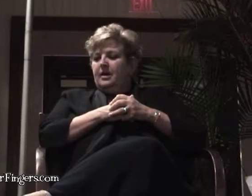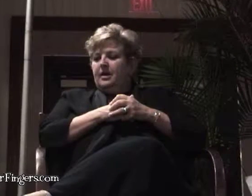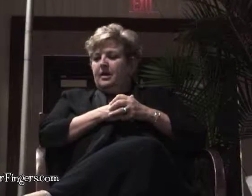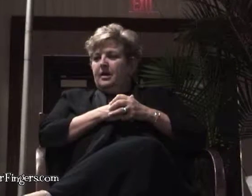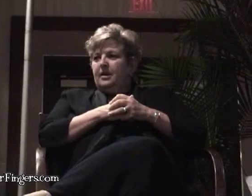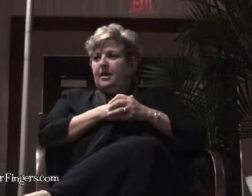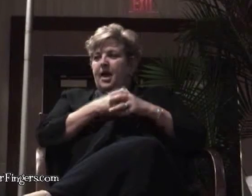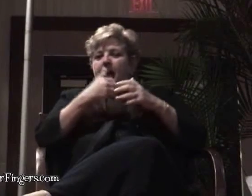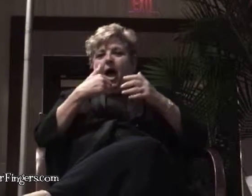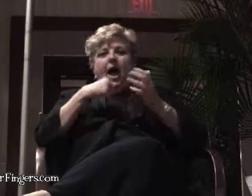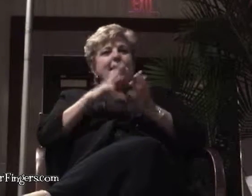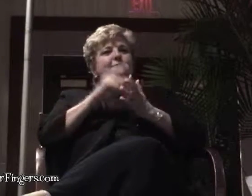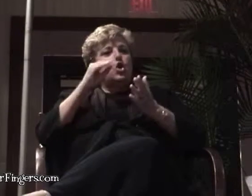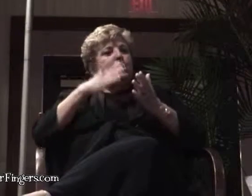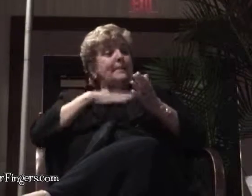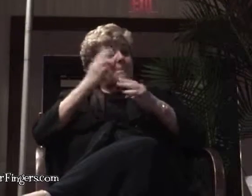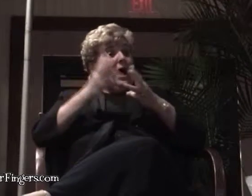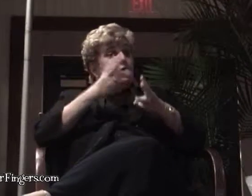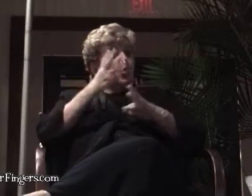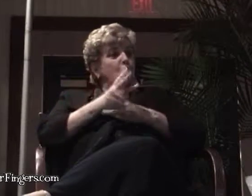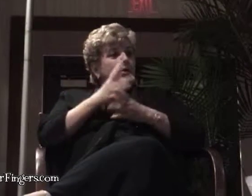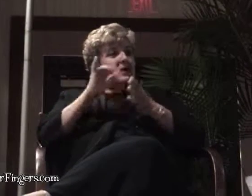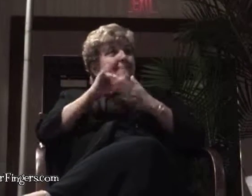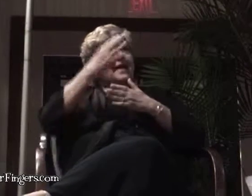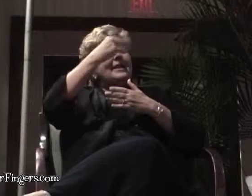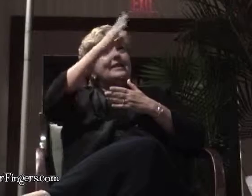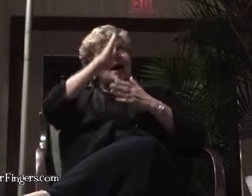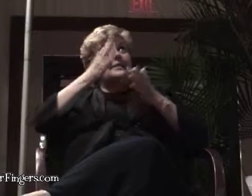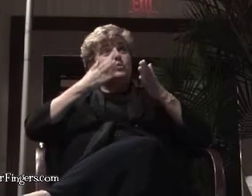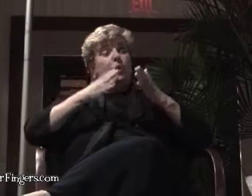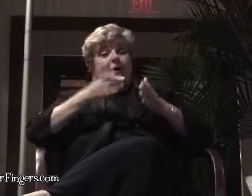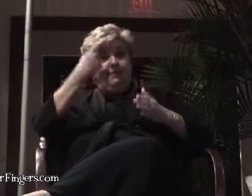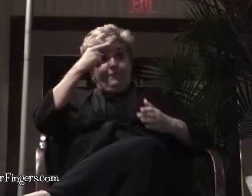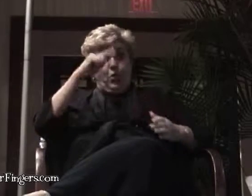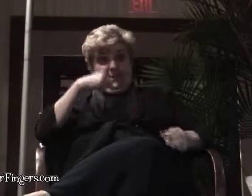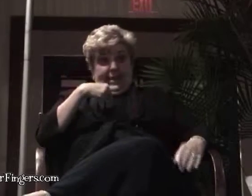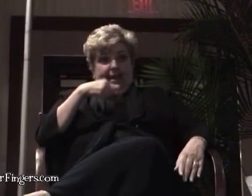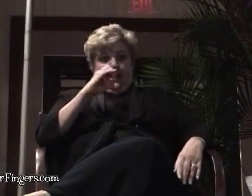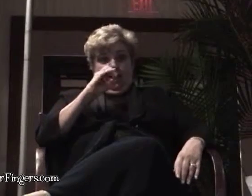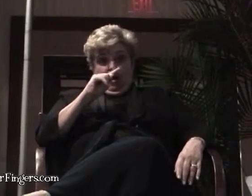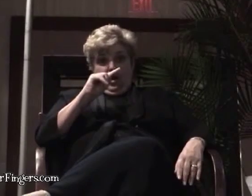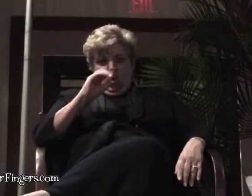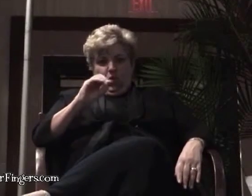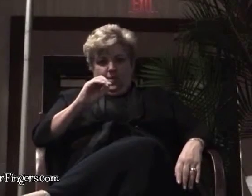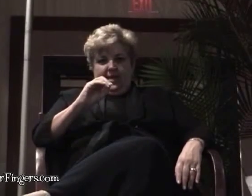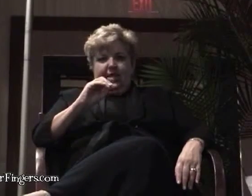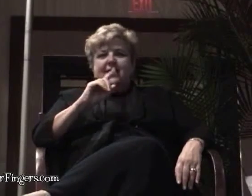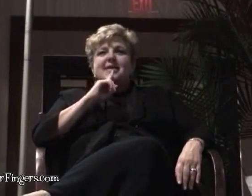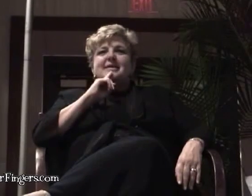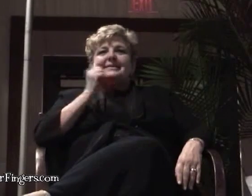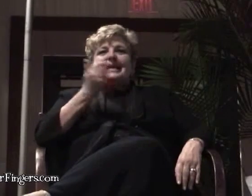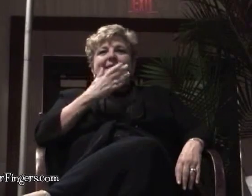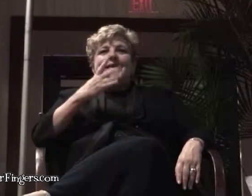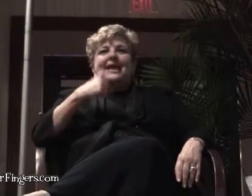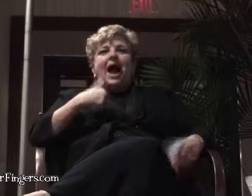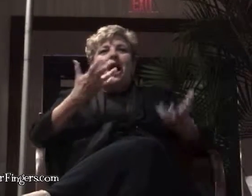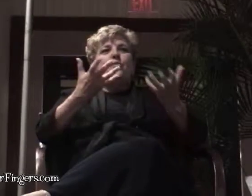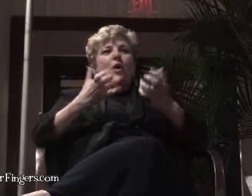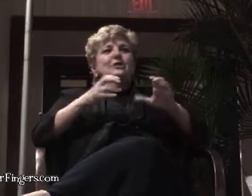world that God's will for Otto is anything I want to do. I used